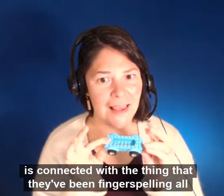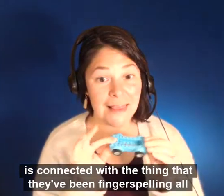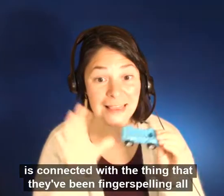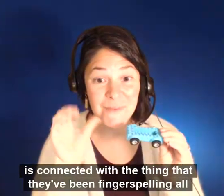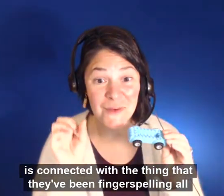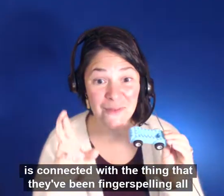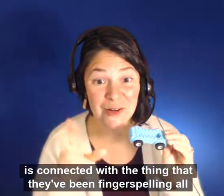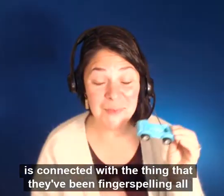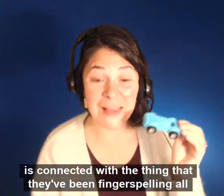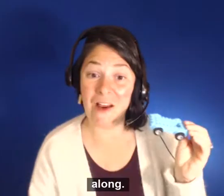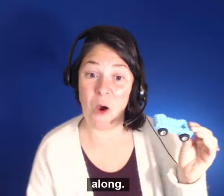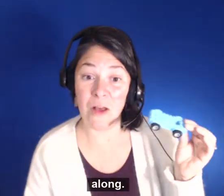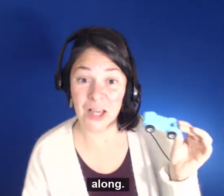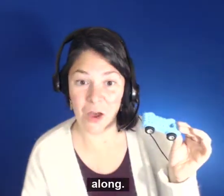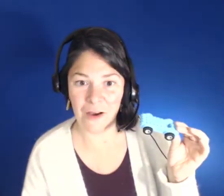that they've been fingerspelling all along.